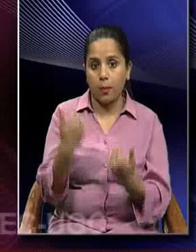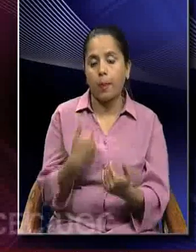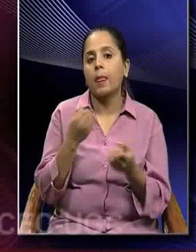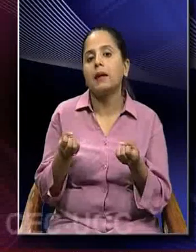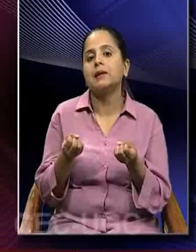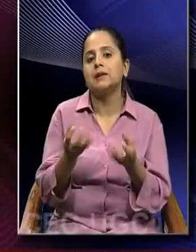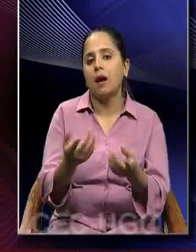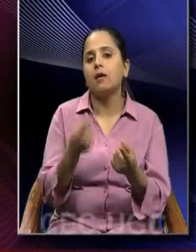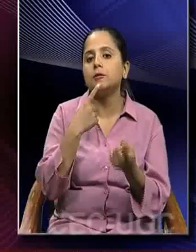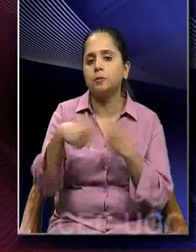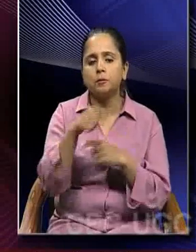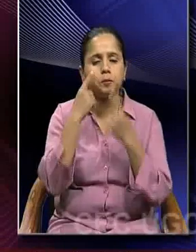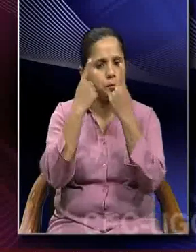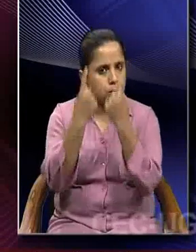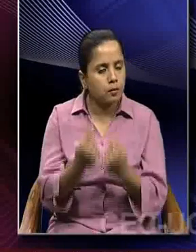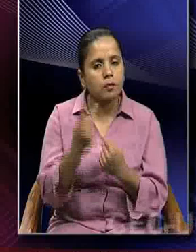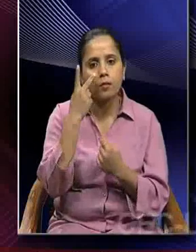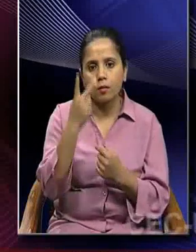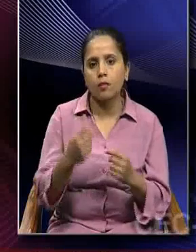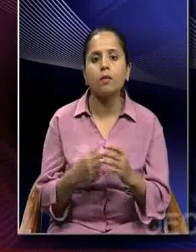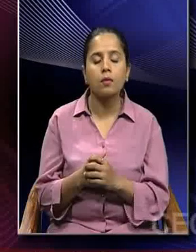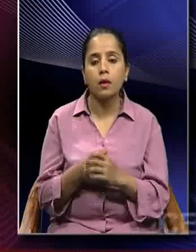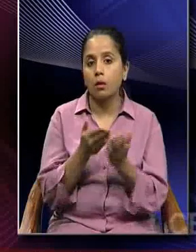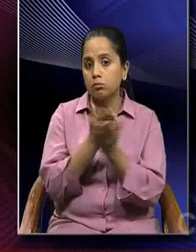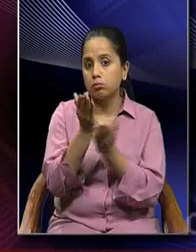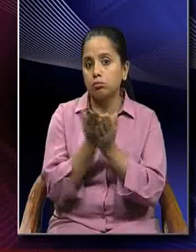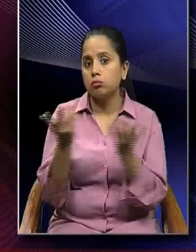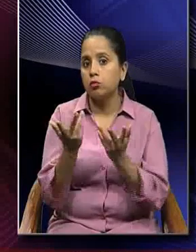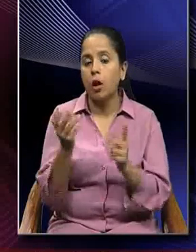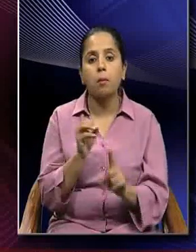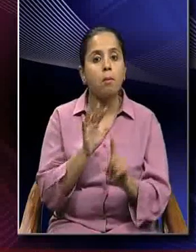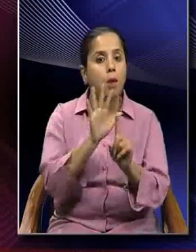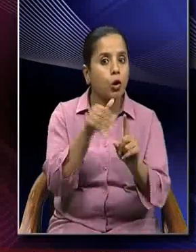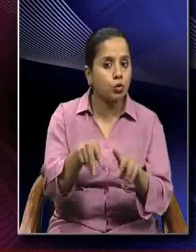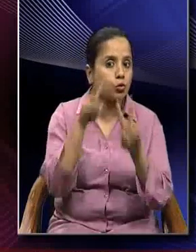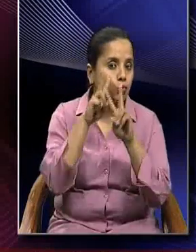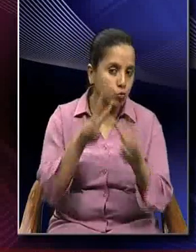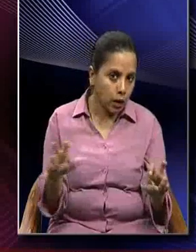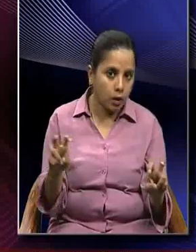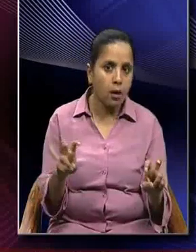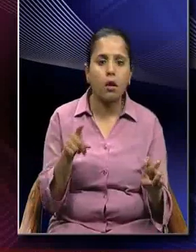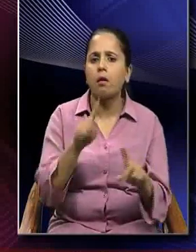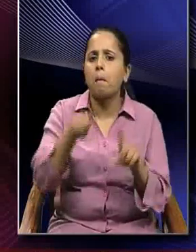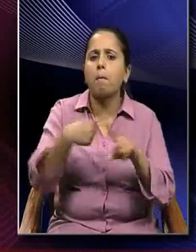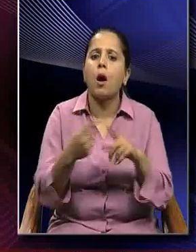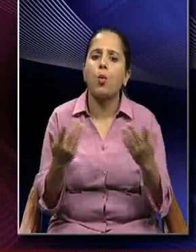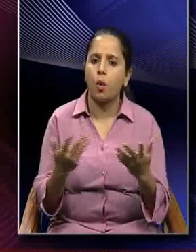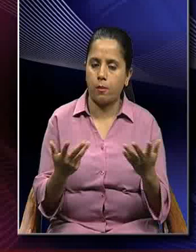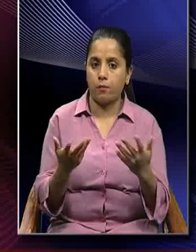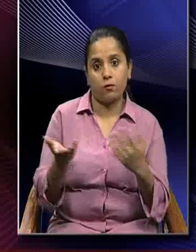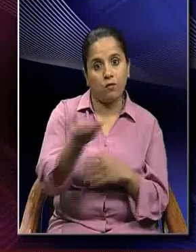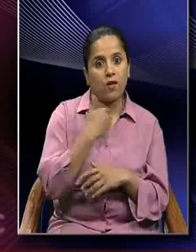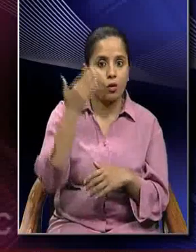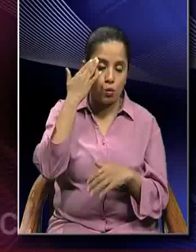begin by examining what methodological approaches to research is all about. So we know